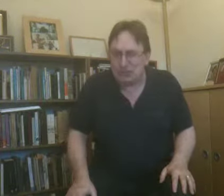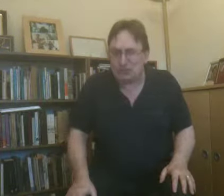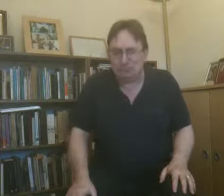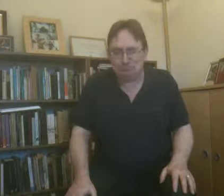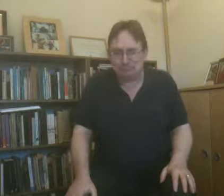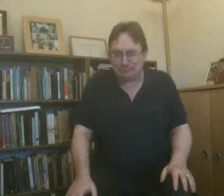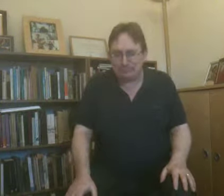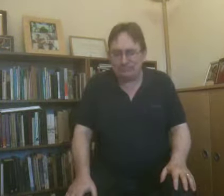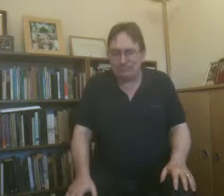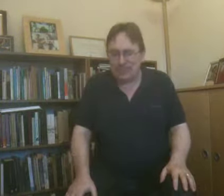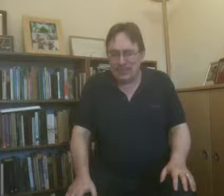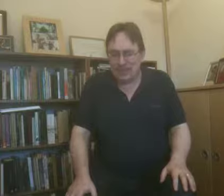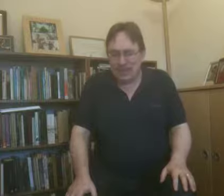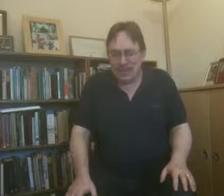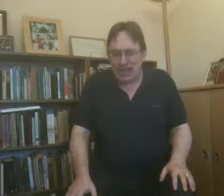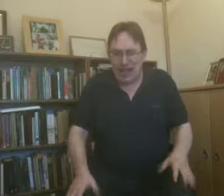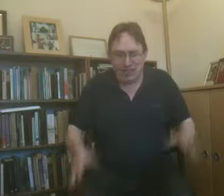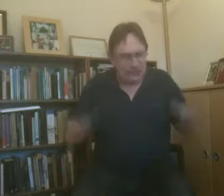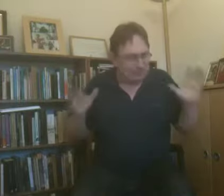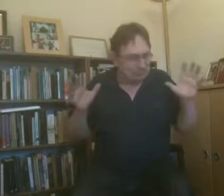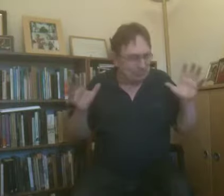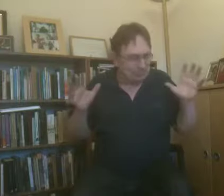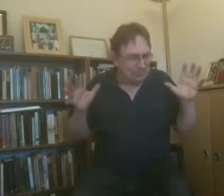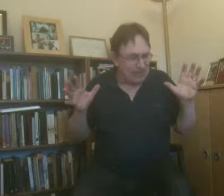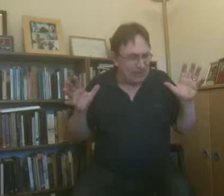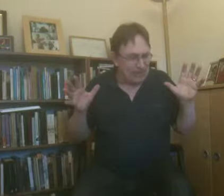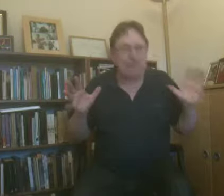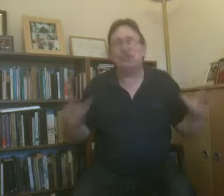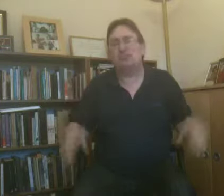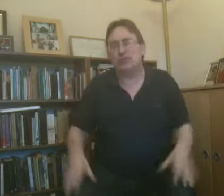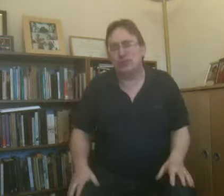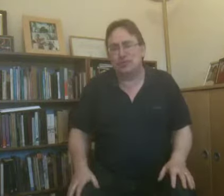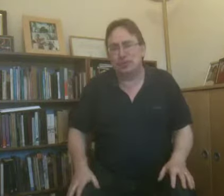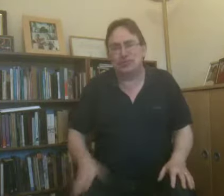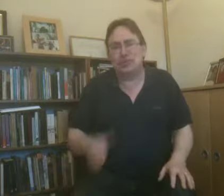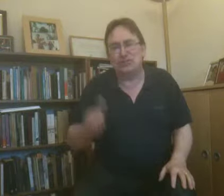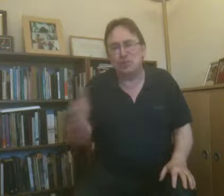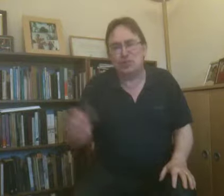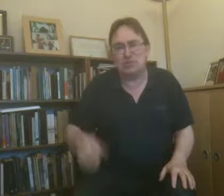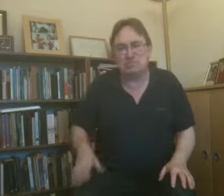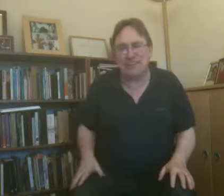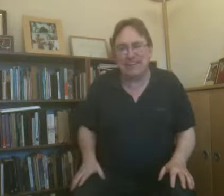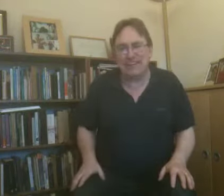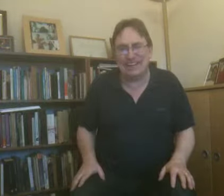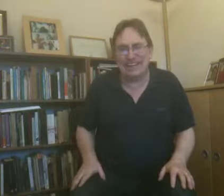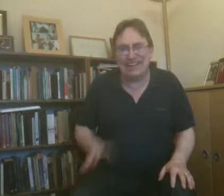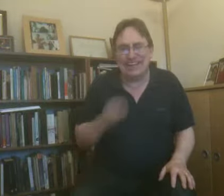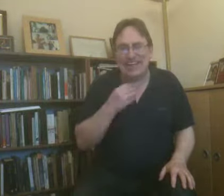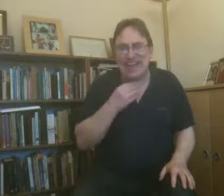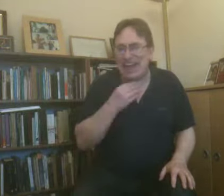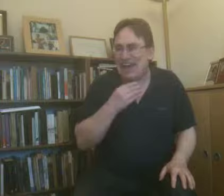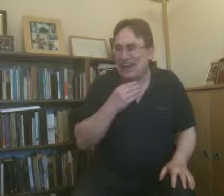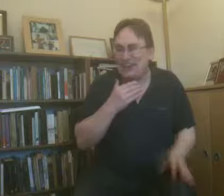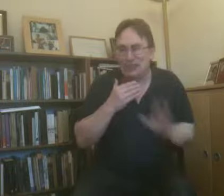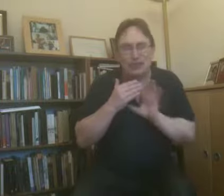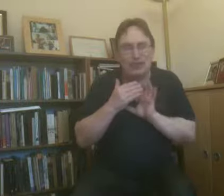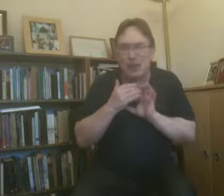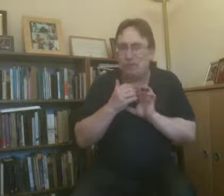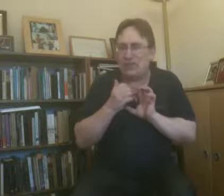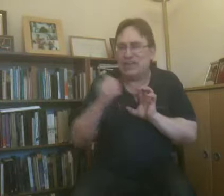incredible? And he does both. He speaks to a woman. he sort of comes